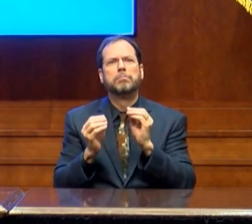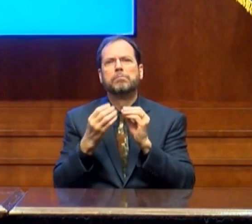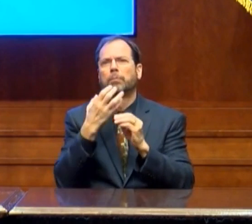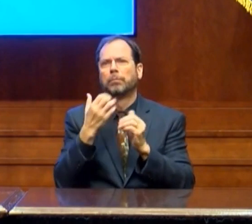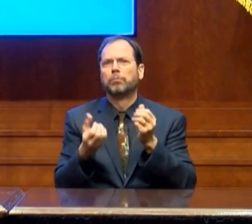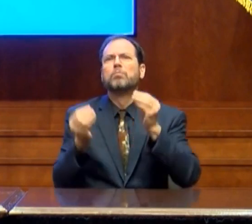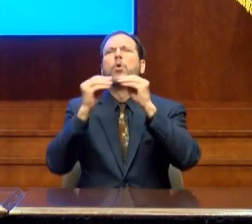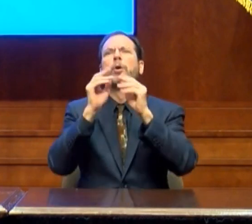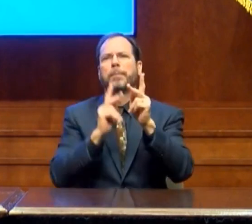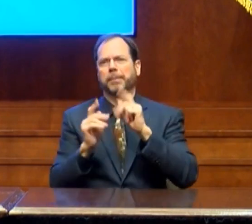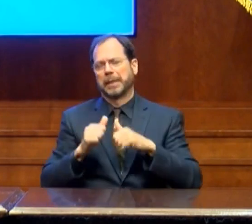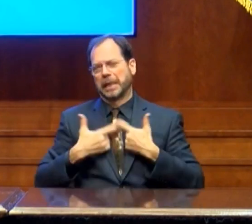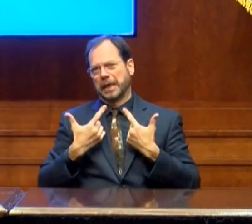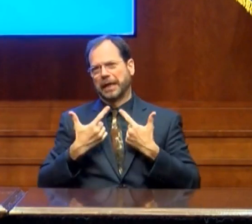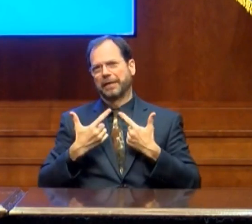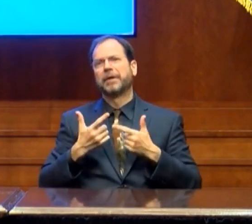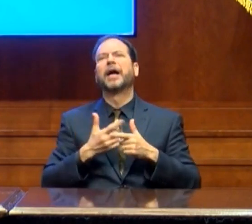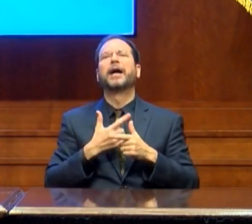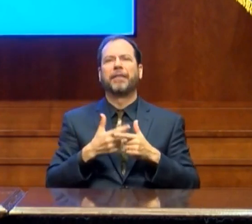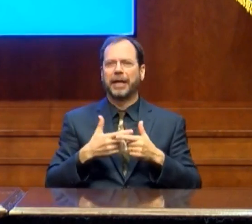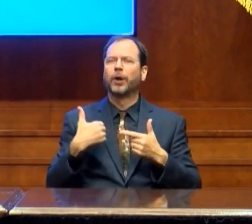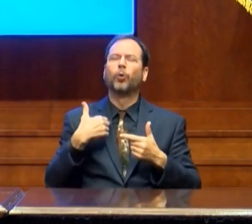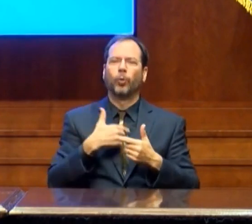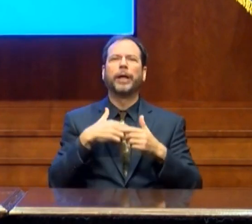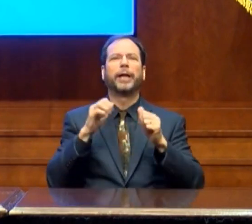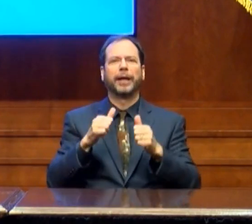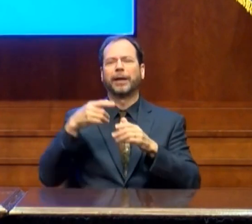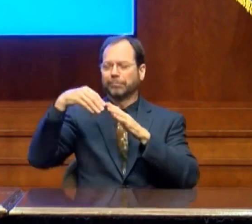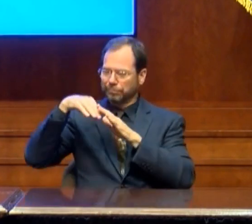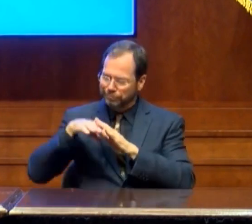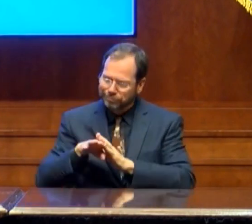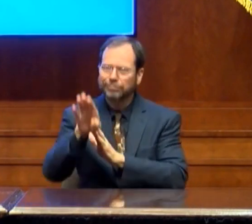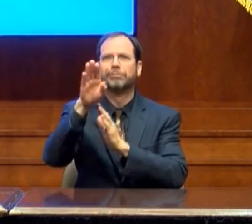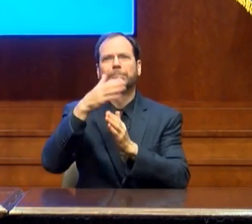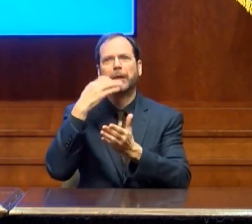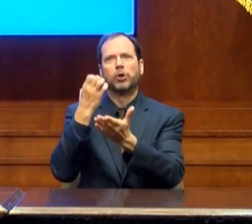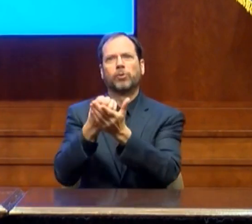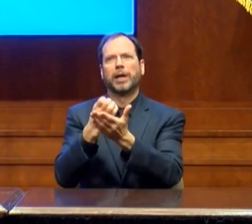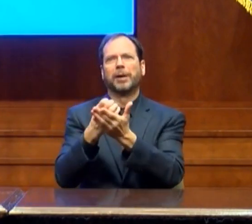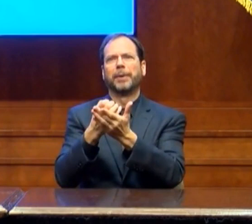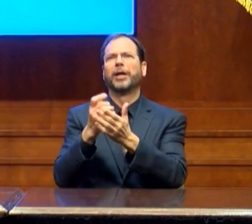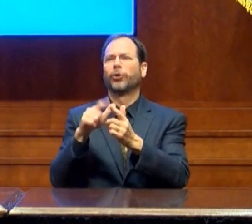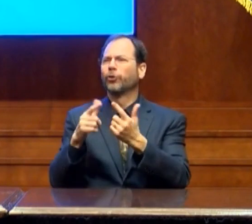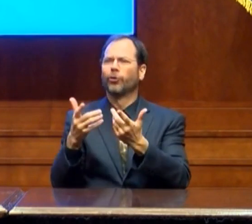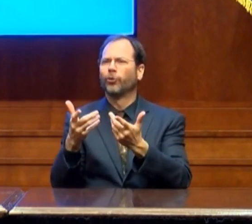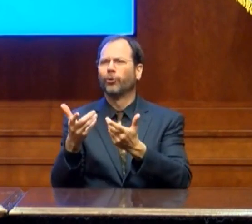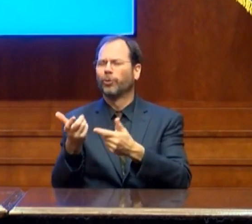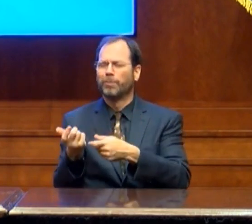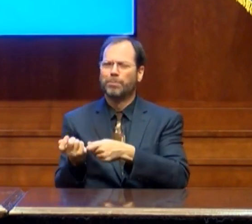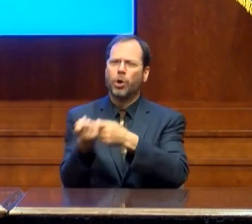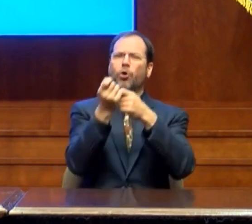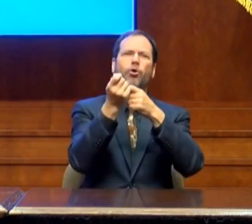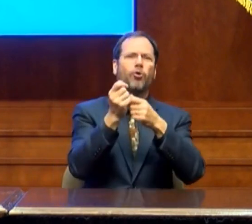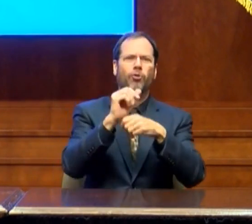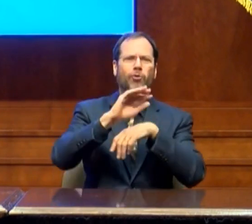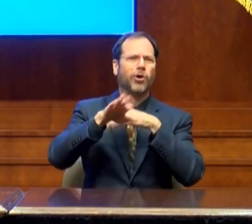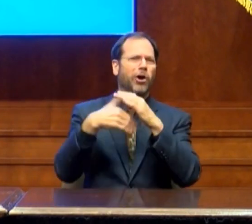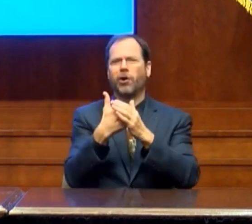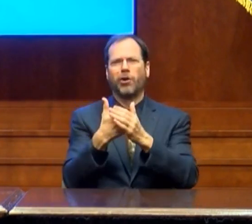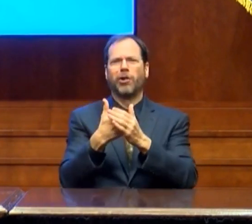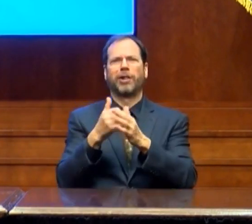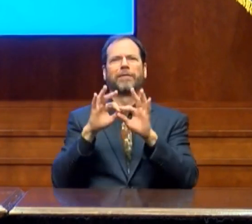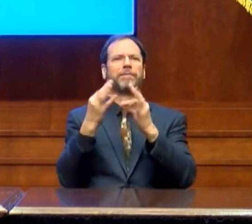lives, and we will turn more quickly to restarting our resilient economy to help lift up every family in the